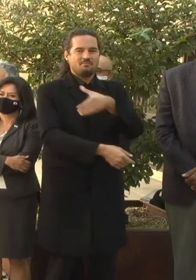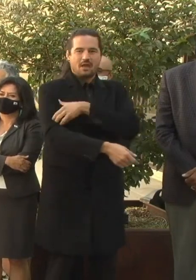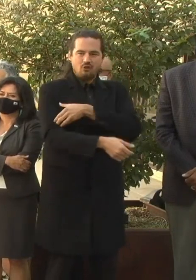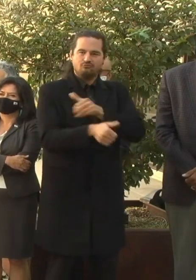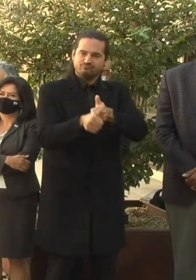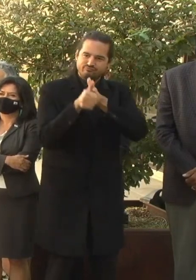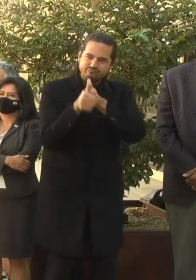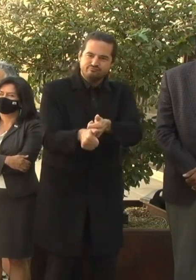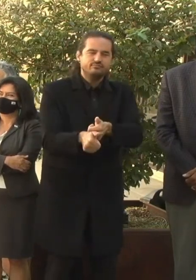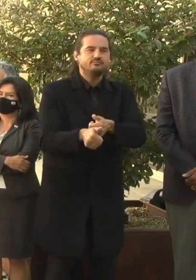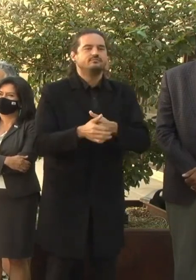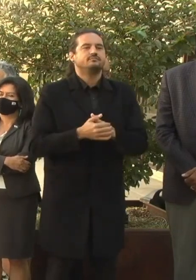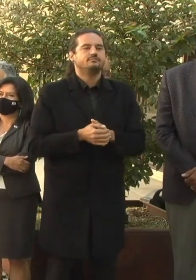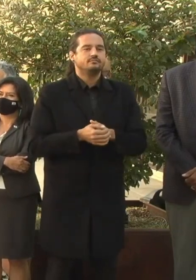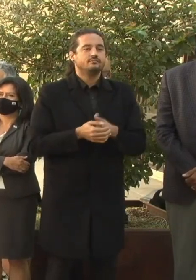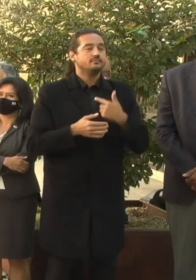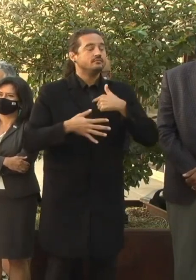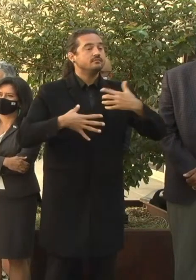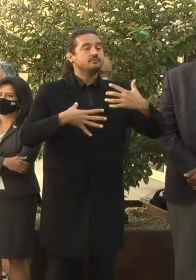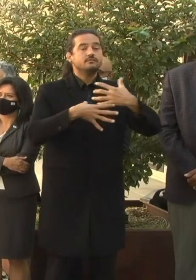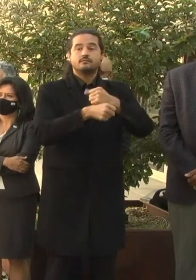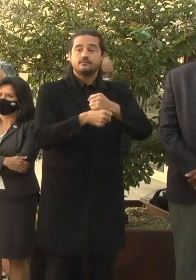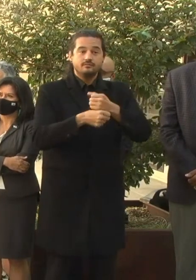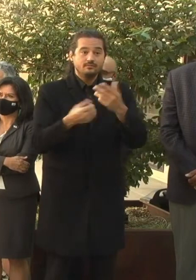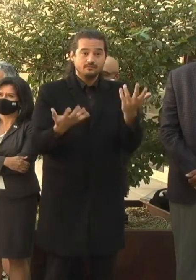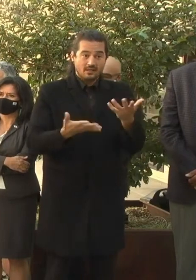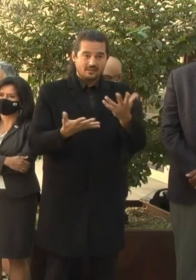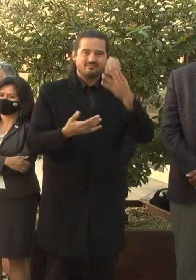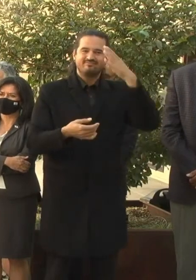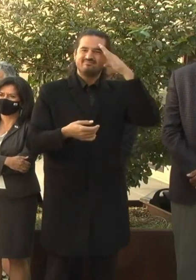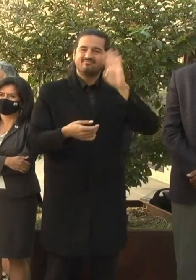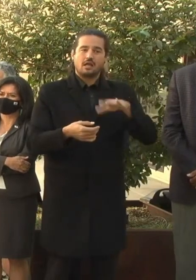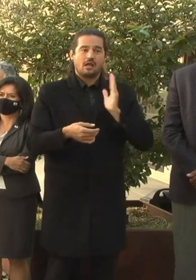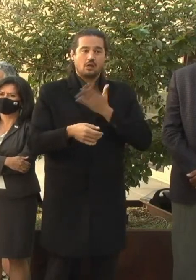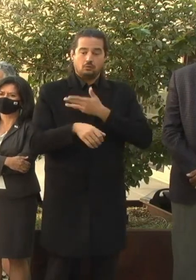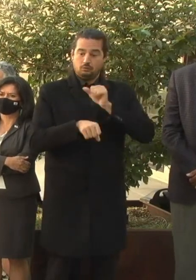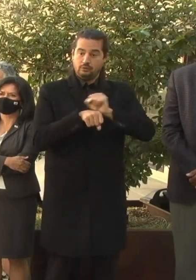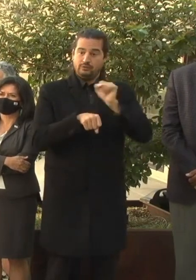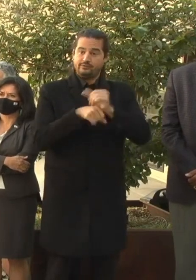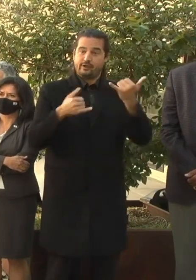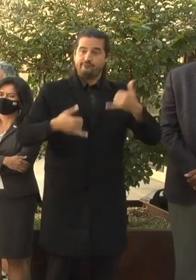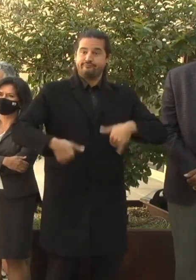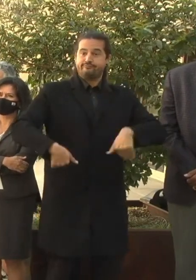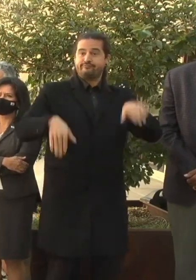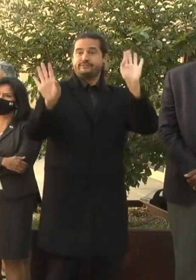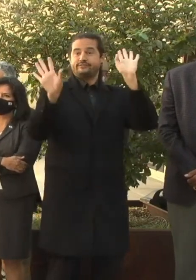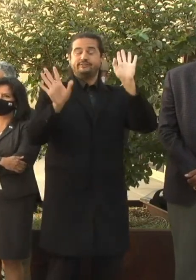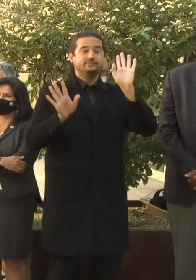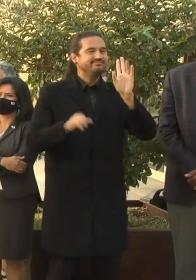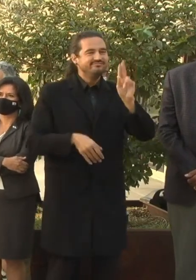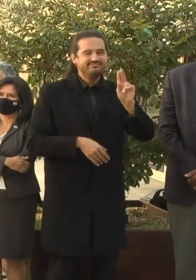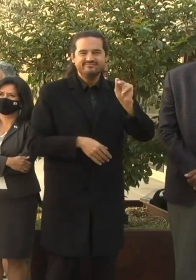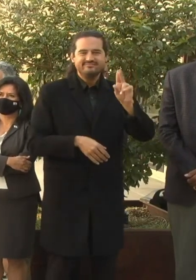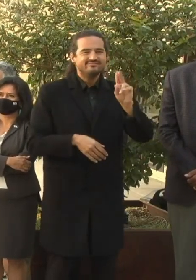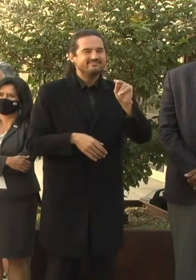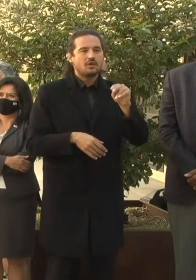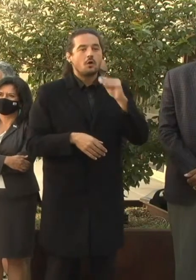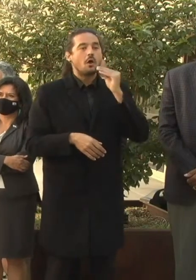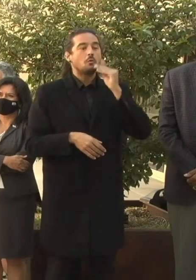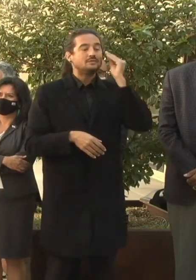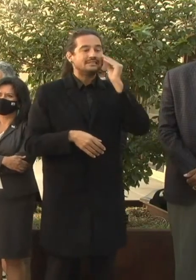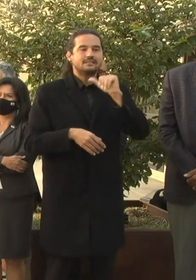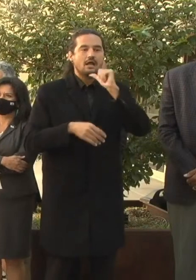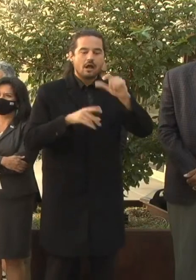work is not done. We stand here today because we know that housing is not just a bricks and mortar issue.